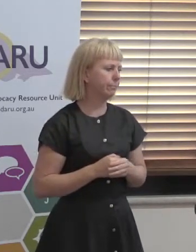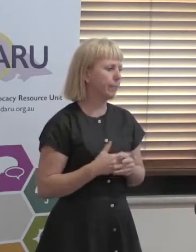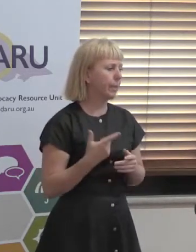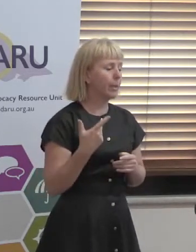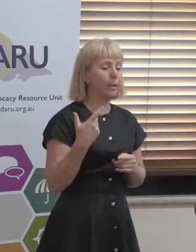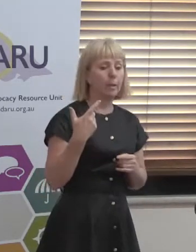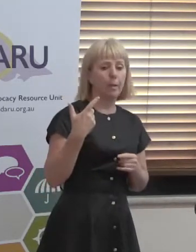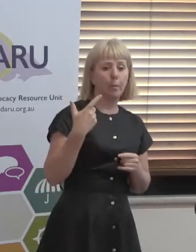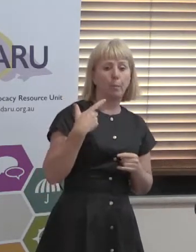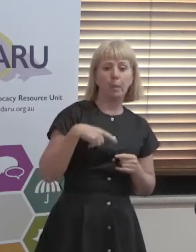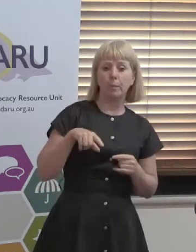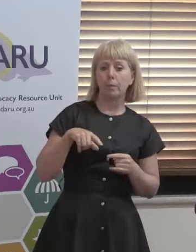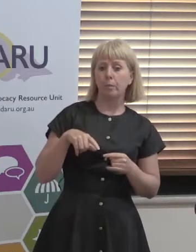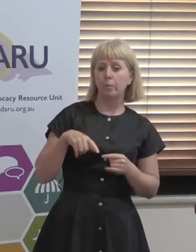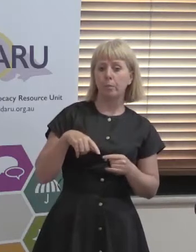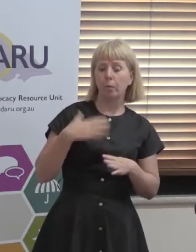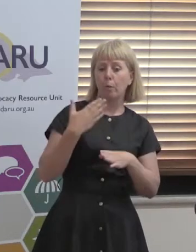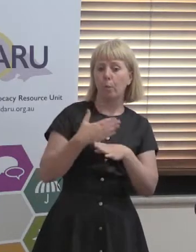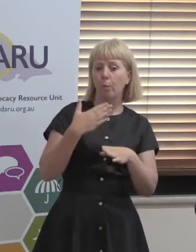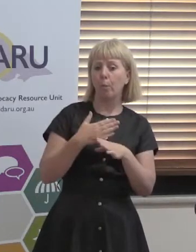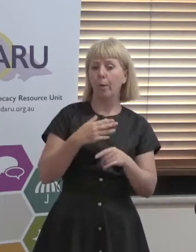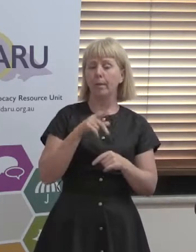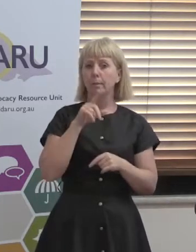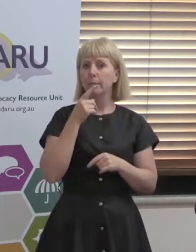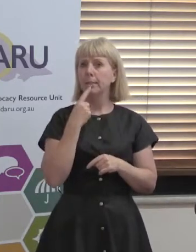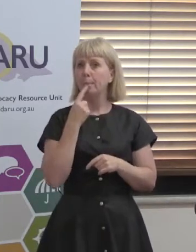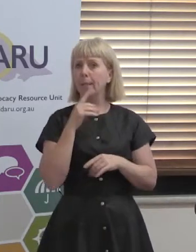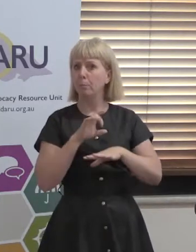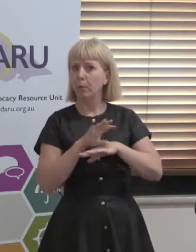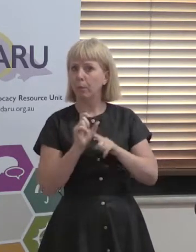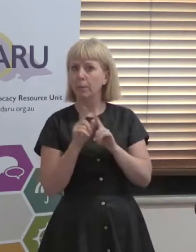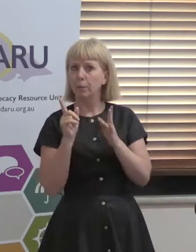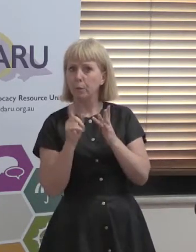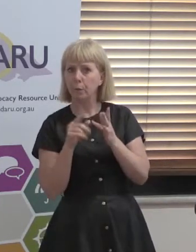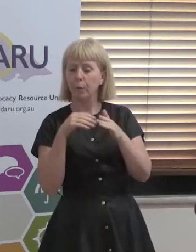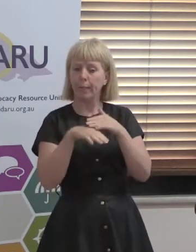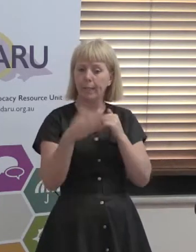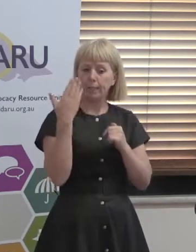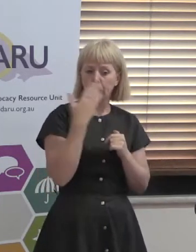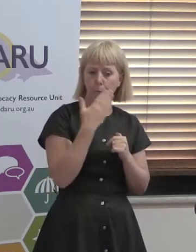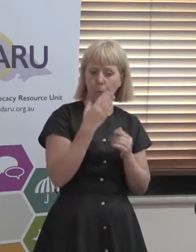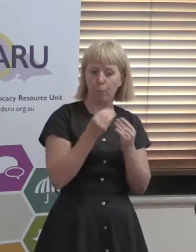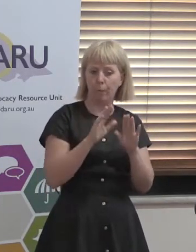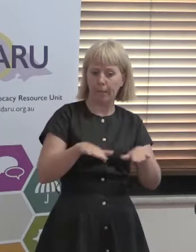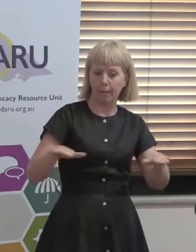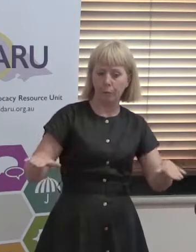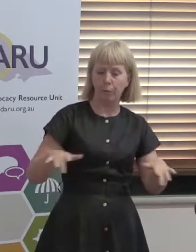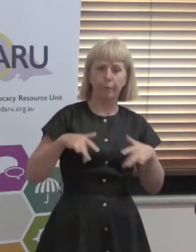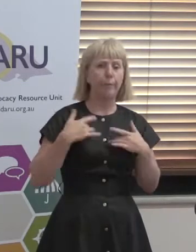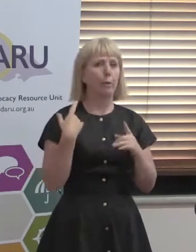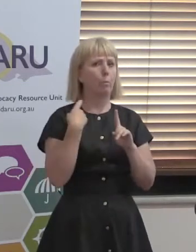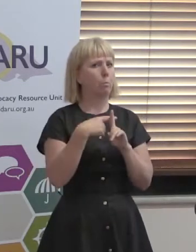pathologists in schools where there are students with little or no speech, we think that's a real